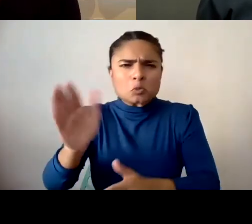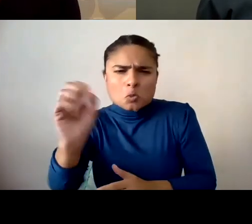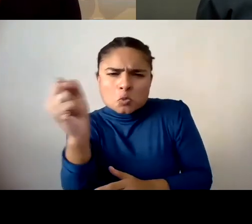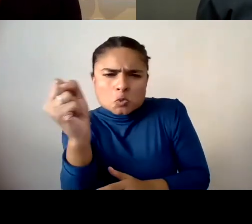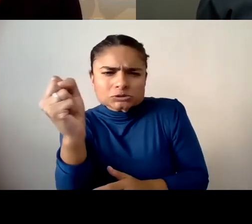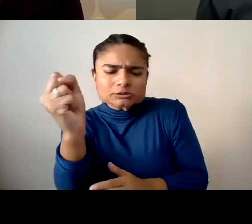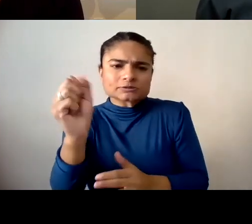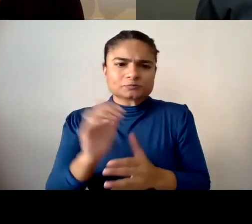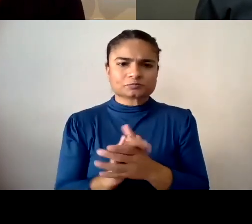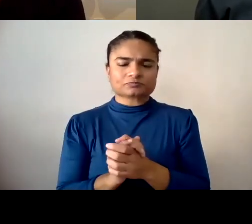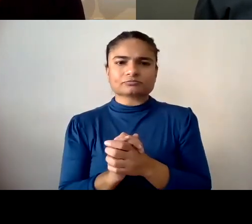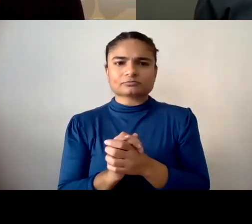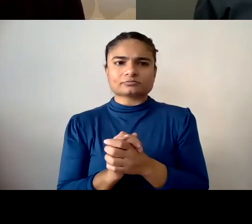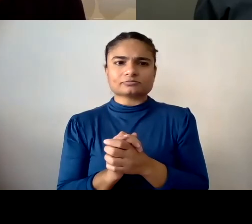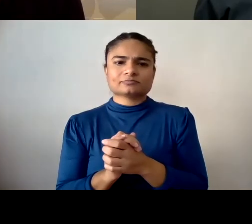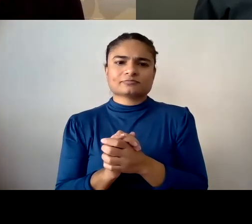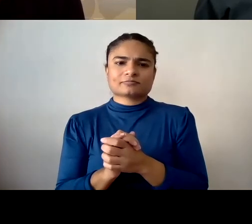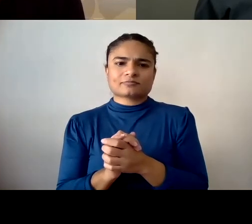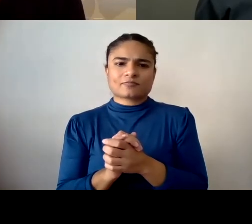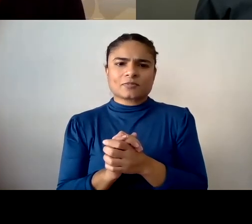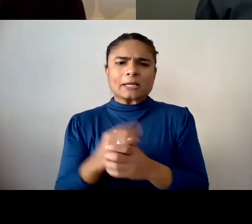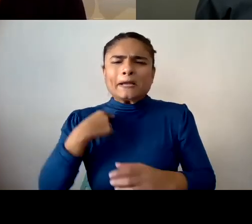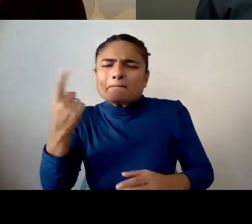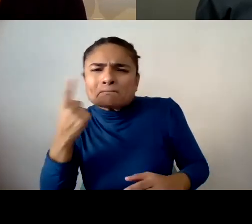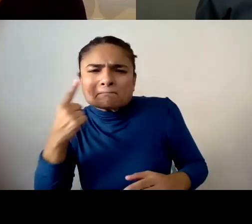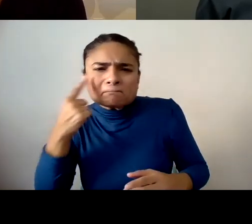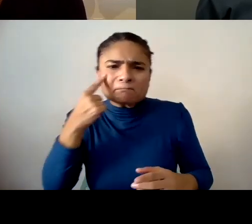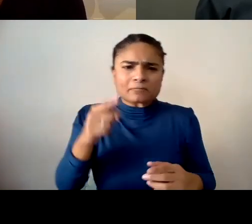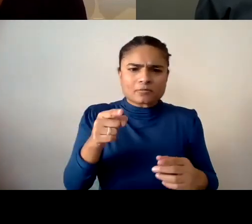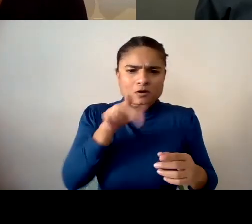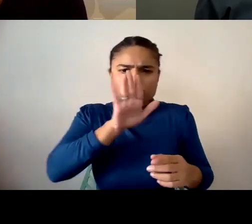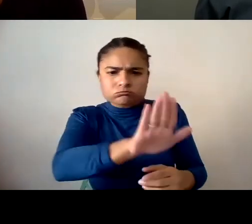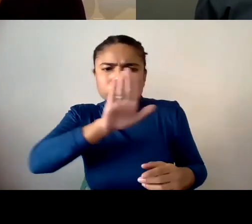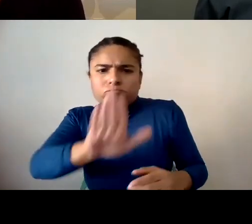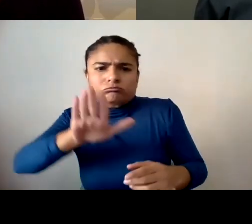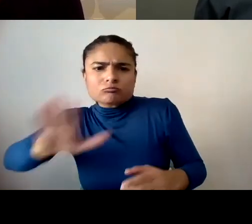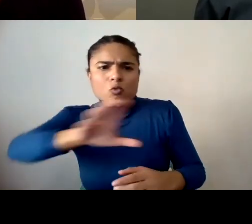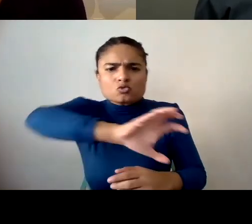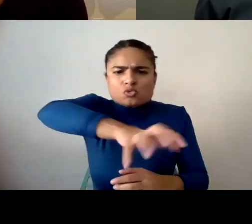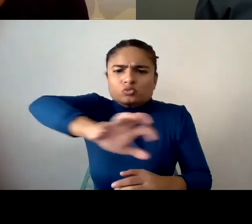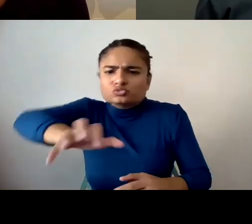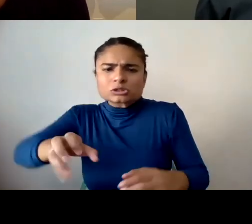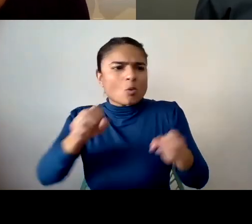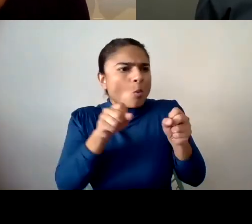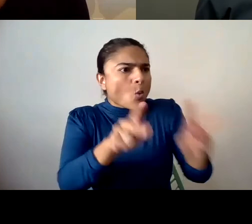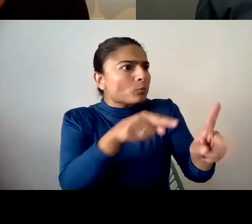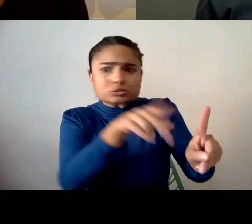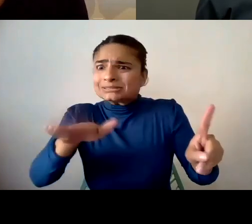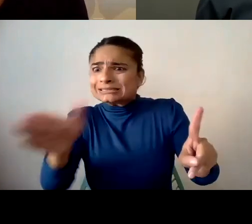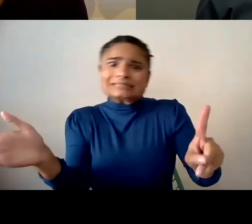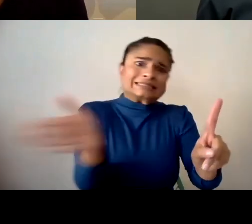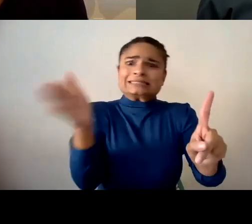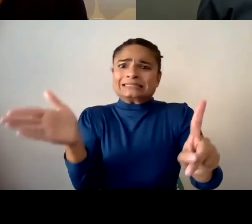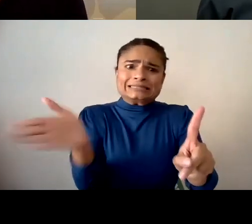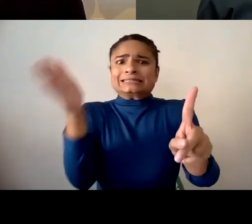We're happy to try to help you locate opportunities, whether it's online conferences that you might be able